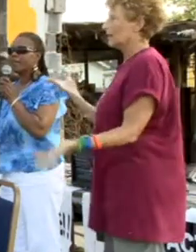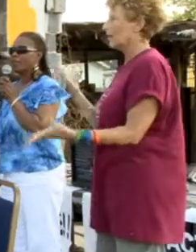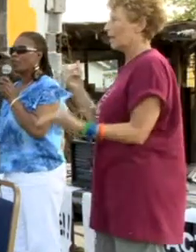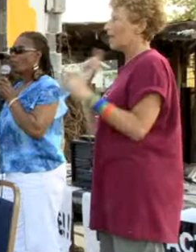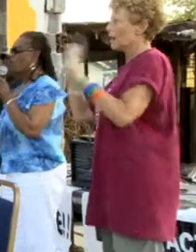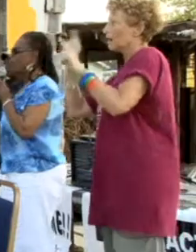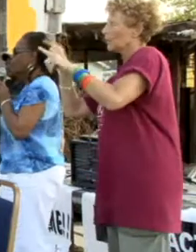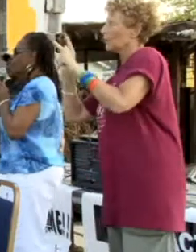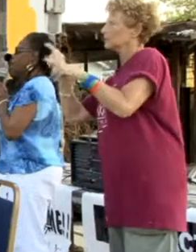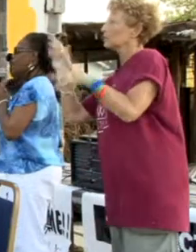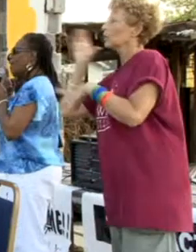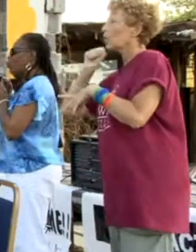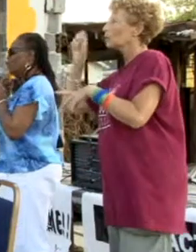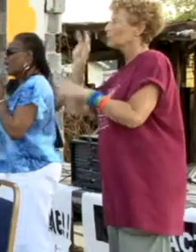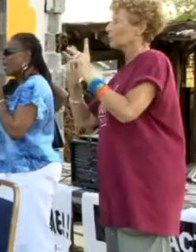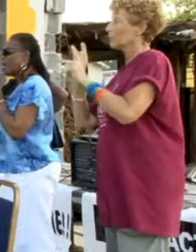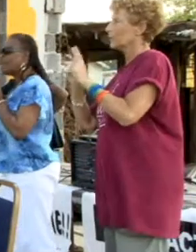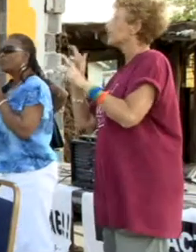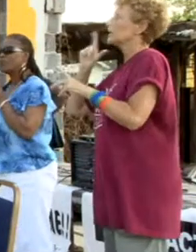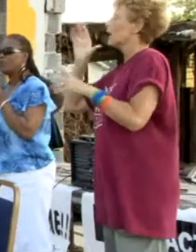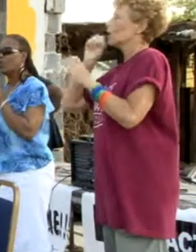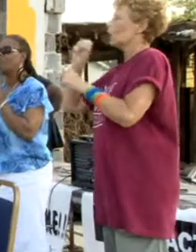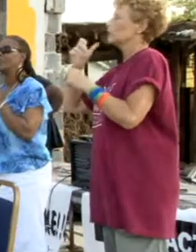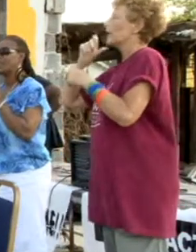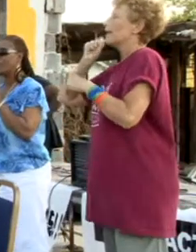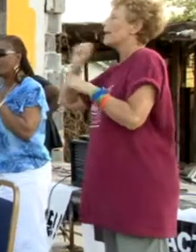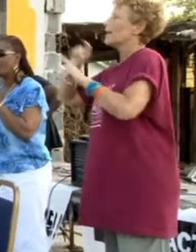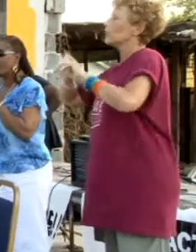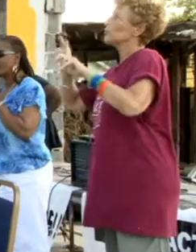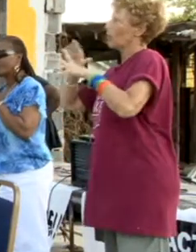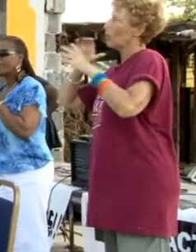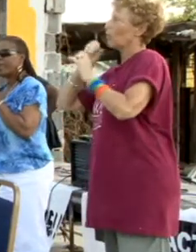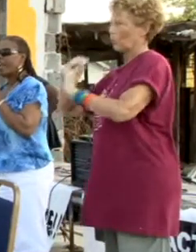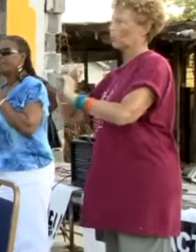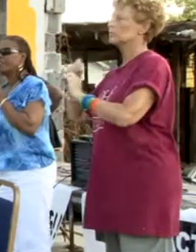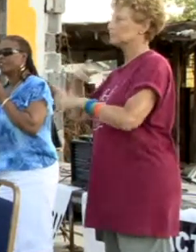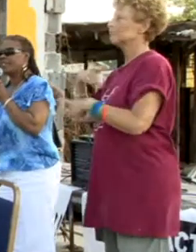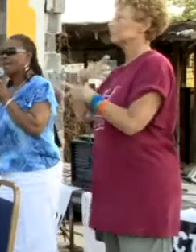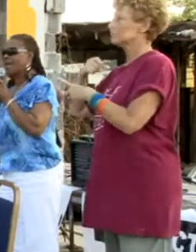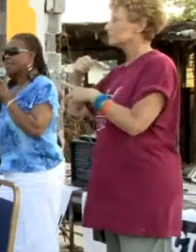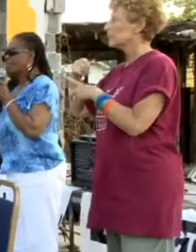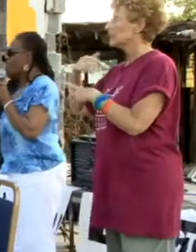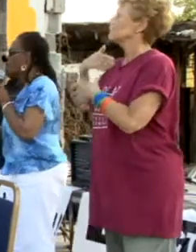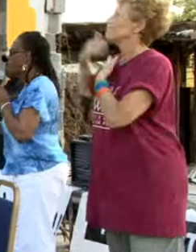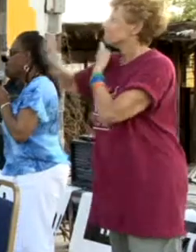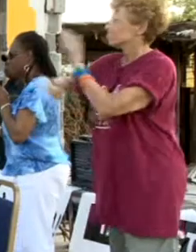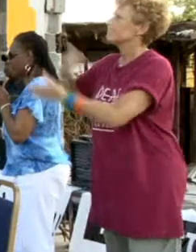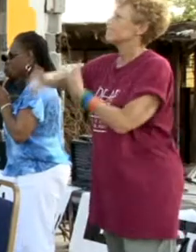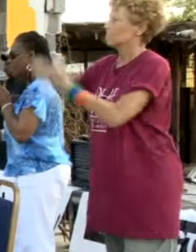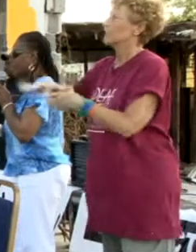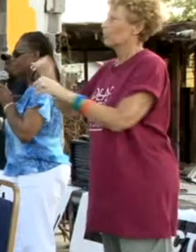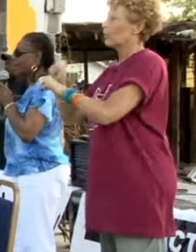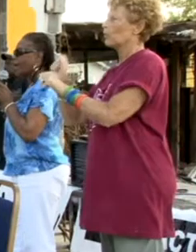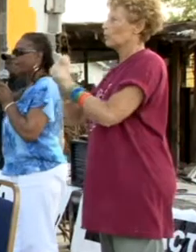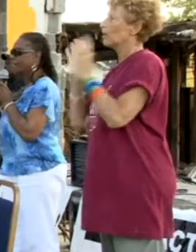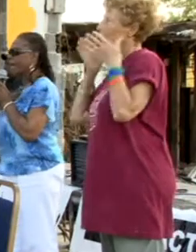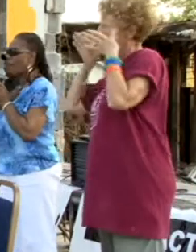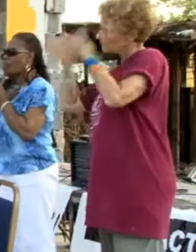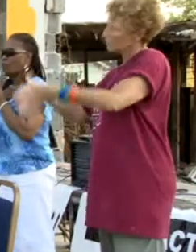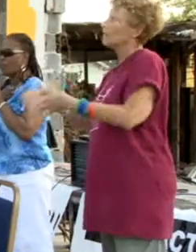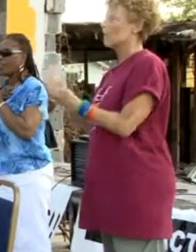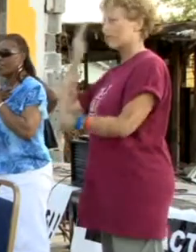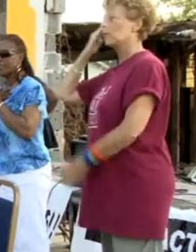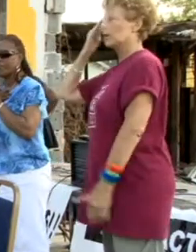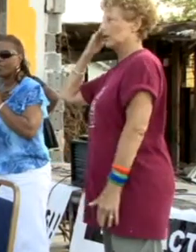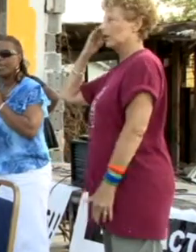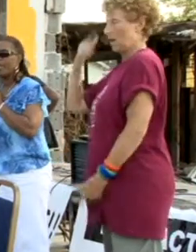the older people, not old in age, but old in the work. I went to them and asked them, how did I do this thing? Because at that time